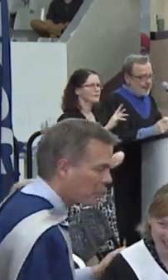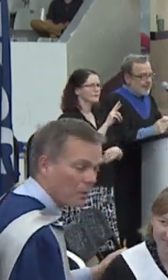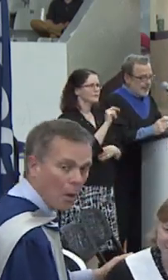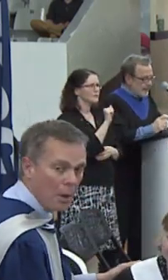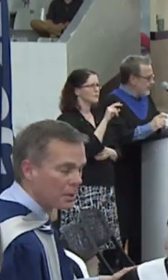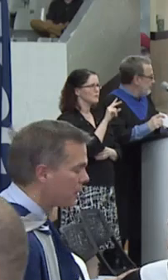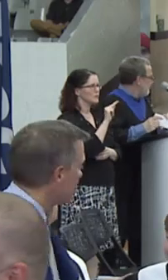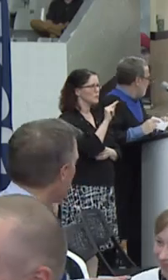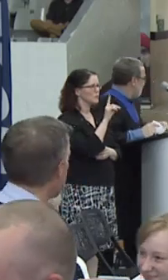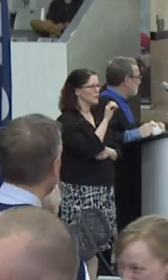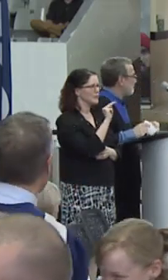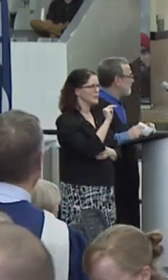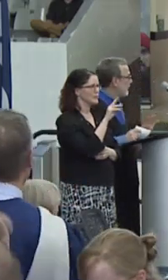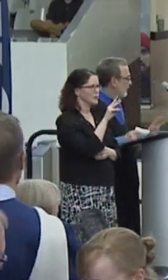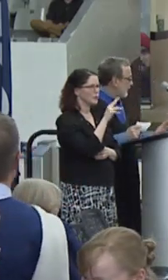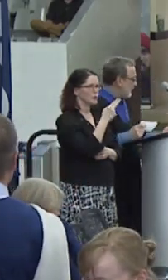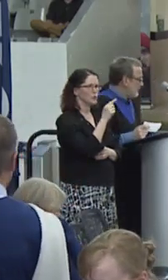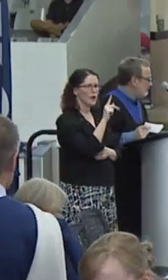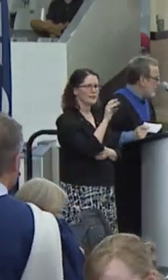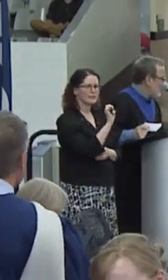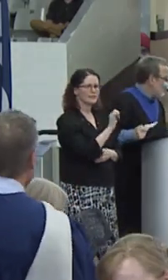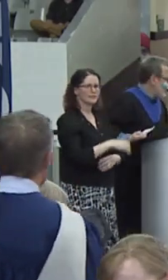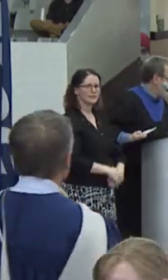Brandon White.